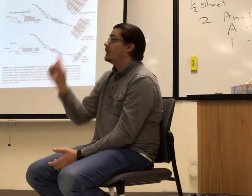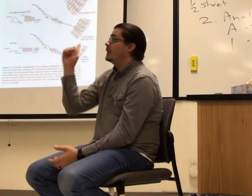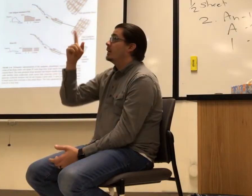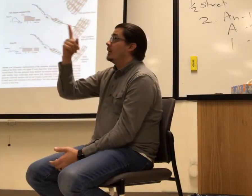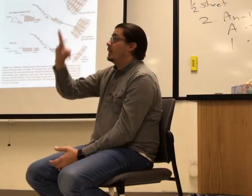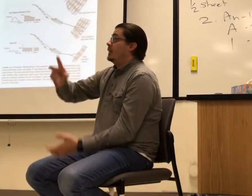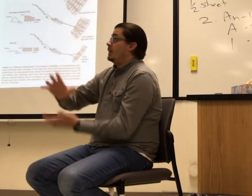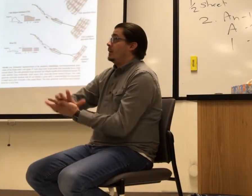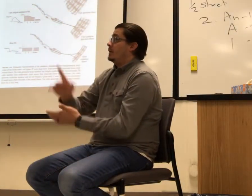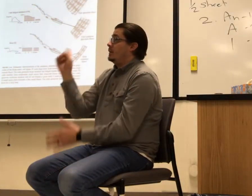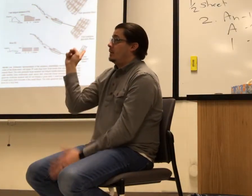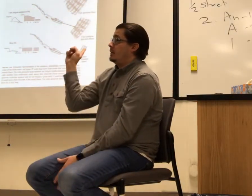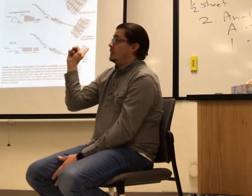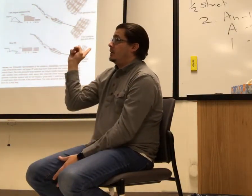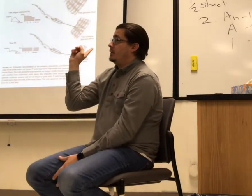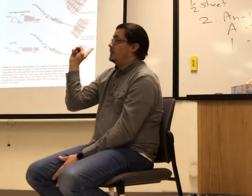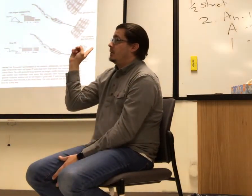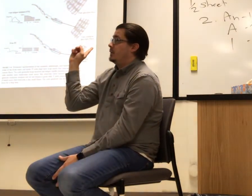So for number 3,